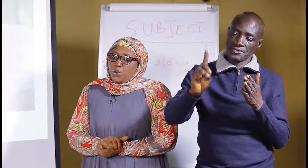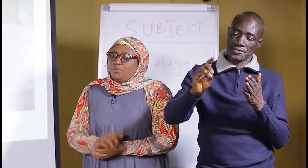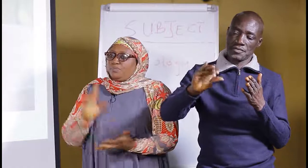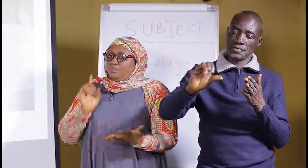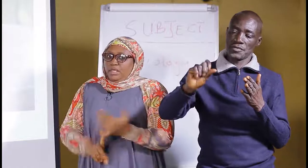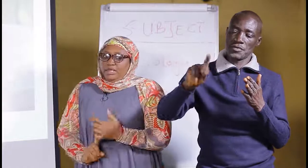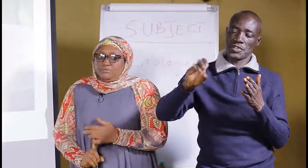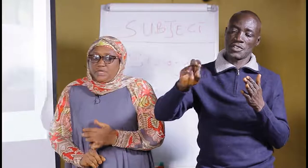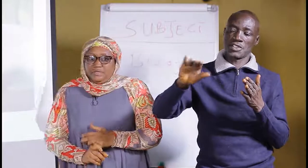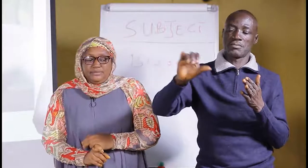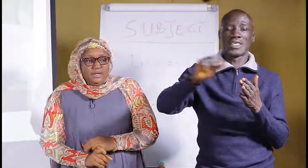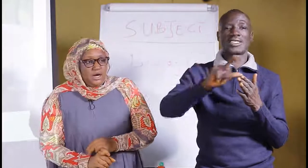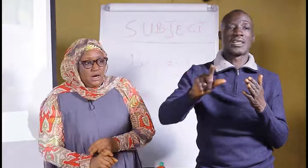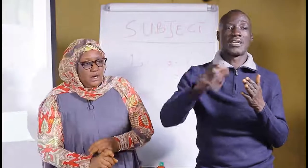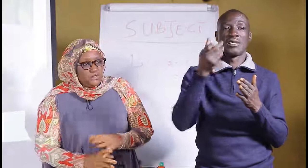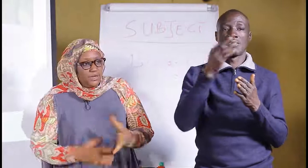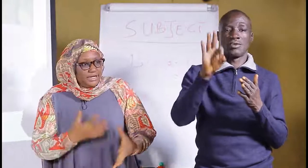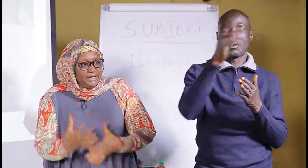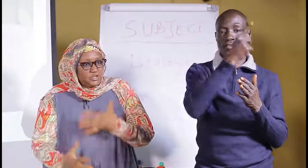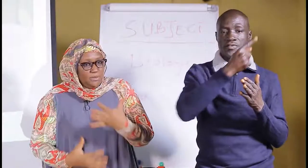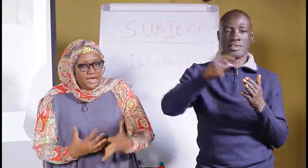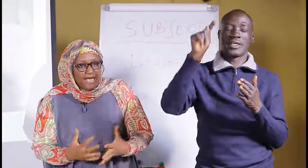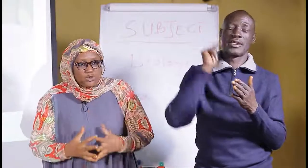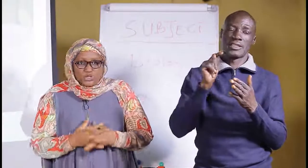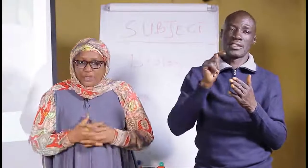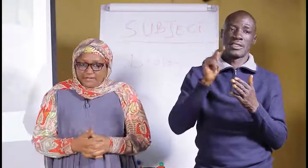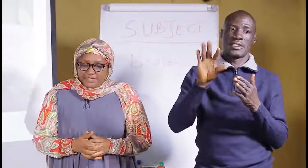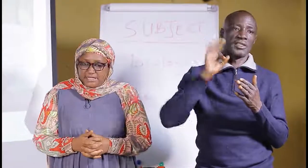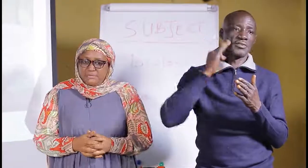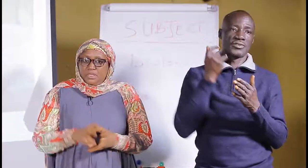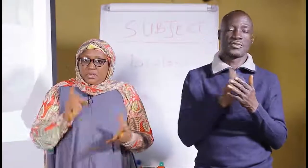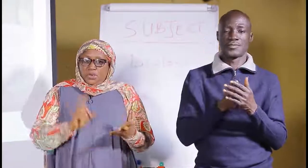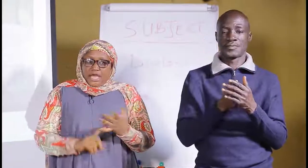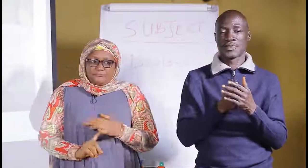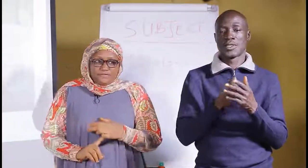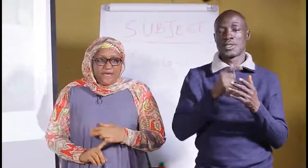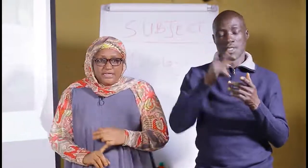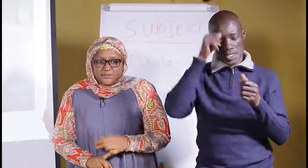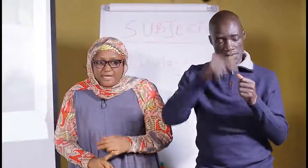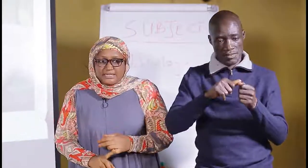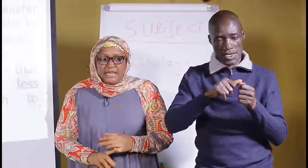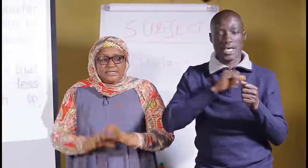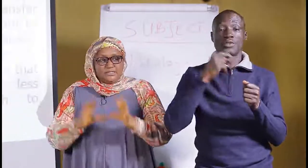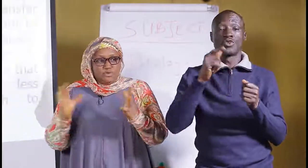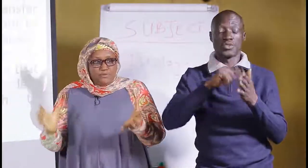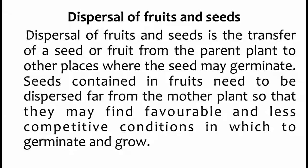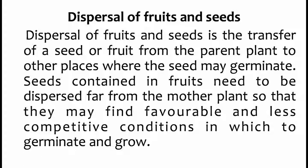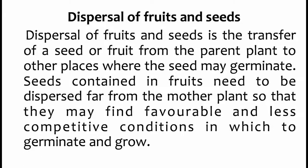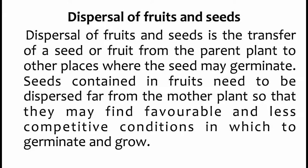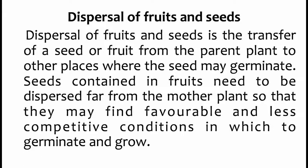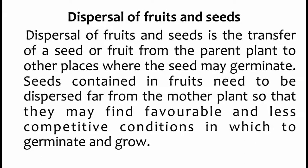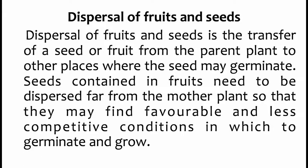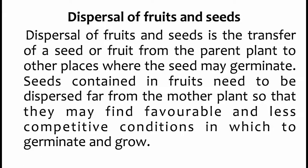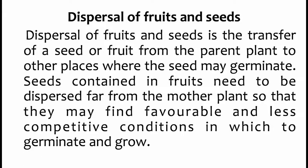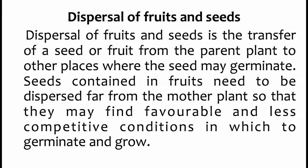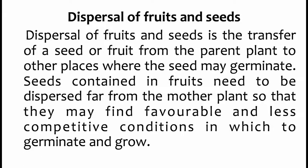I go, let me quickly summarize what we have said. We have defined dispersal as the movement